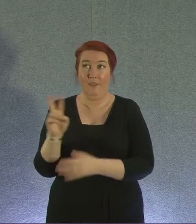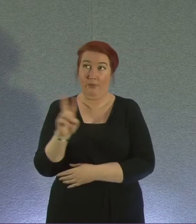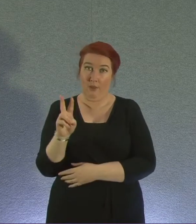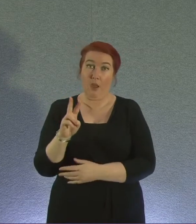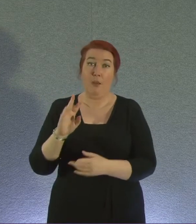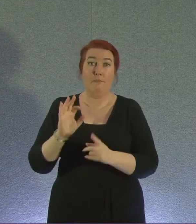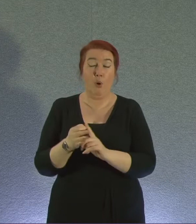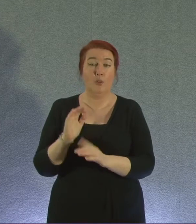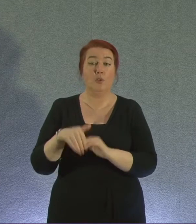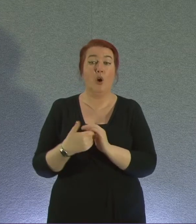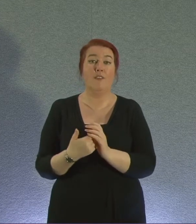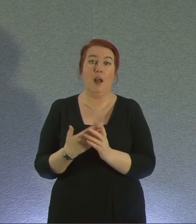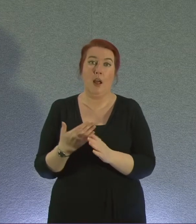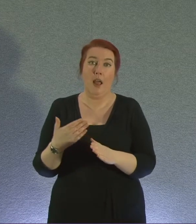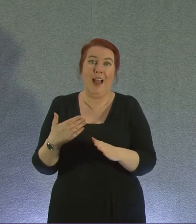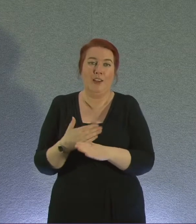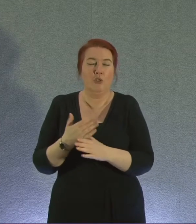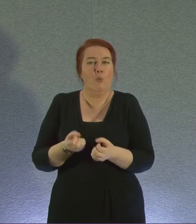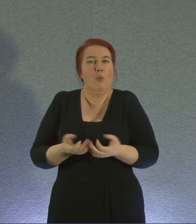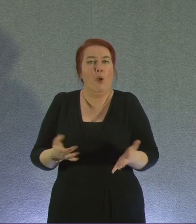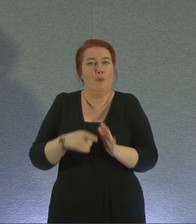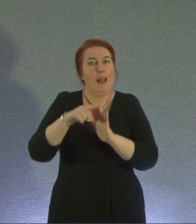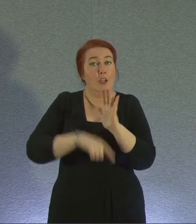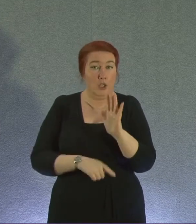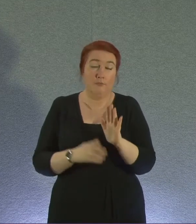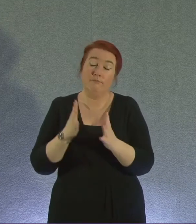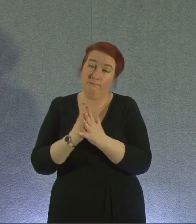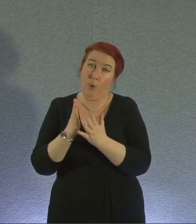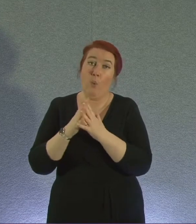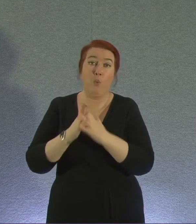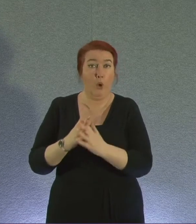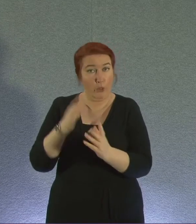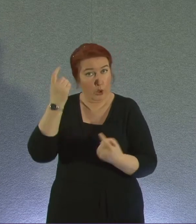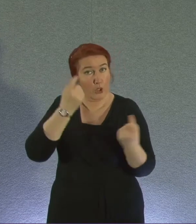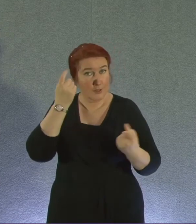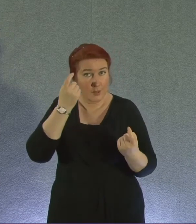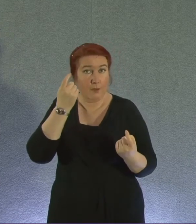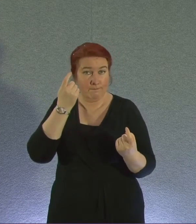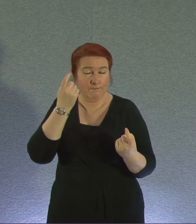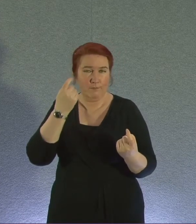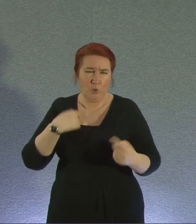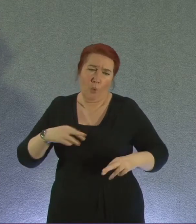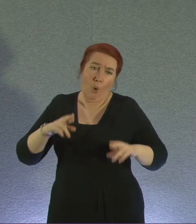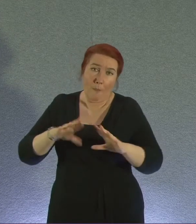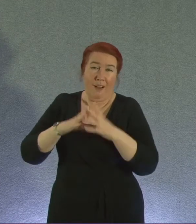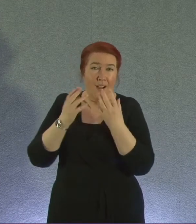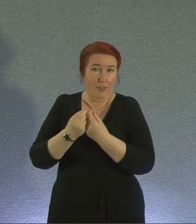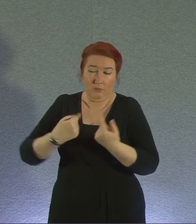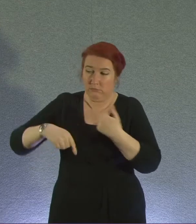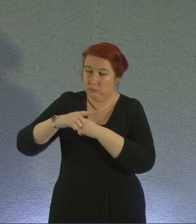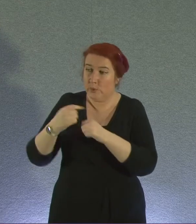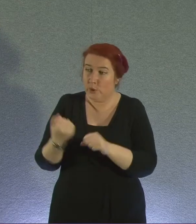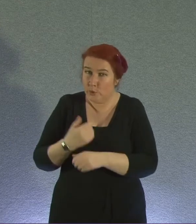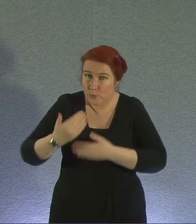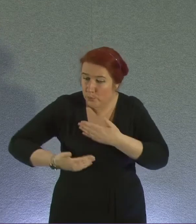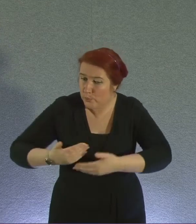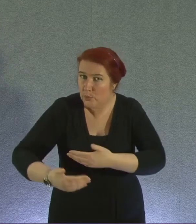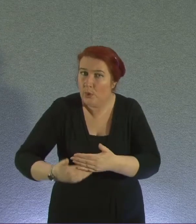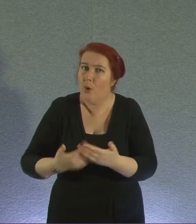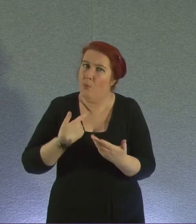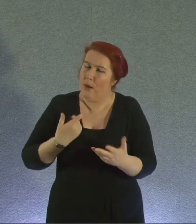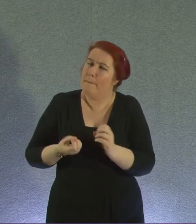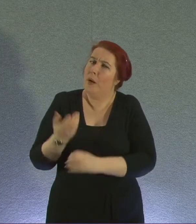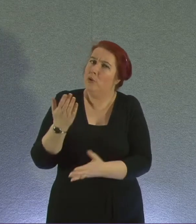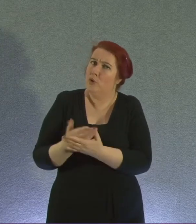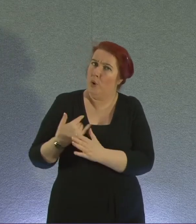about action short of legislation is worth considering. And I hope all of the things we do, we will try and make sure we operate in a